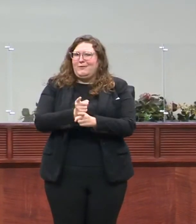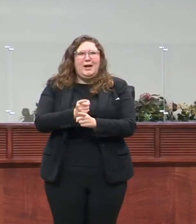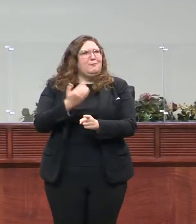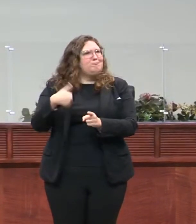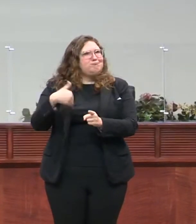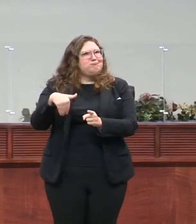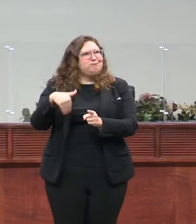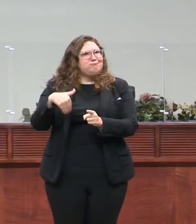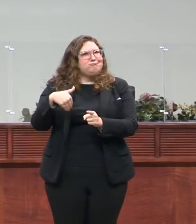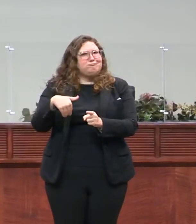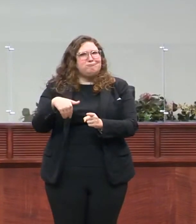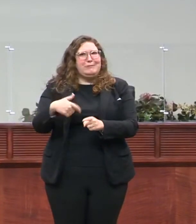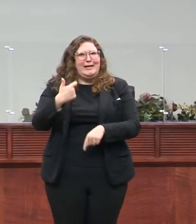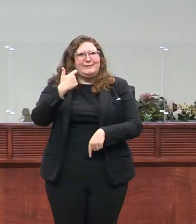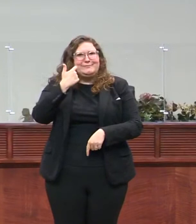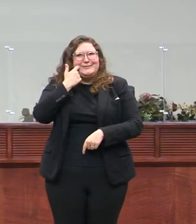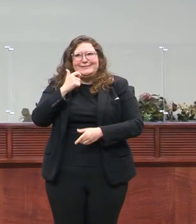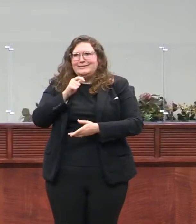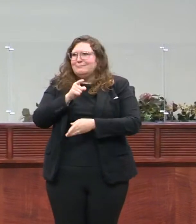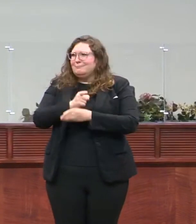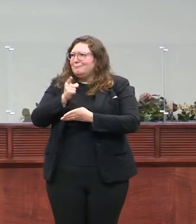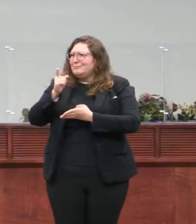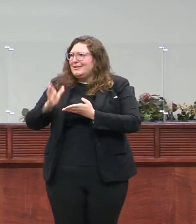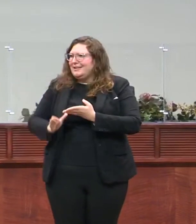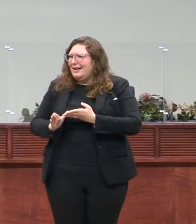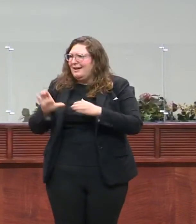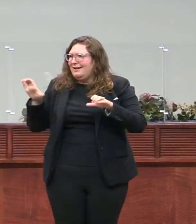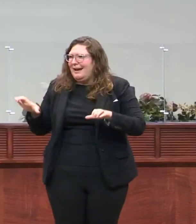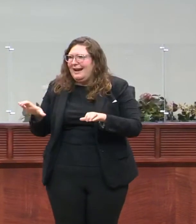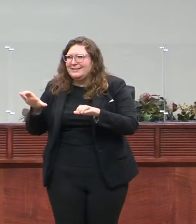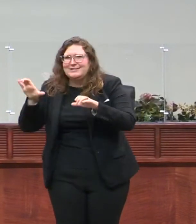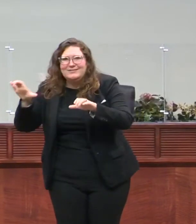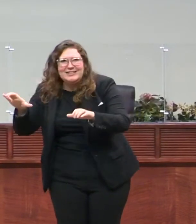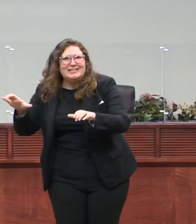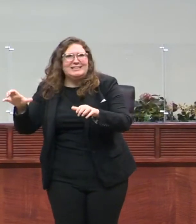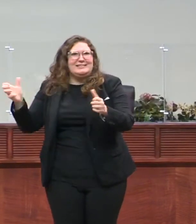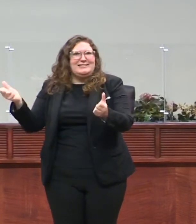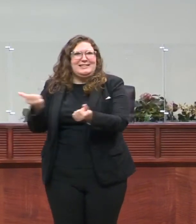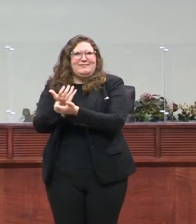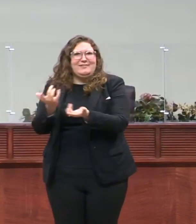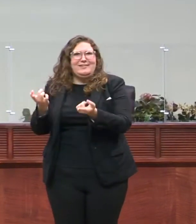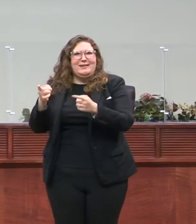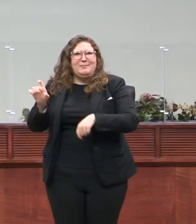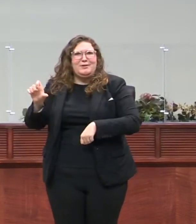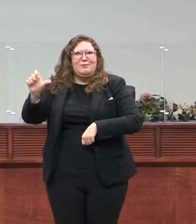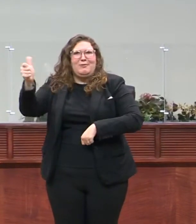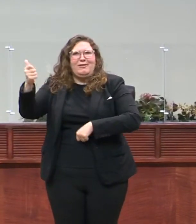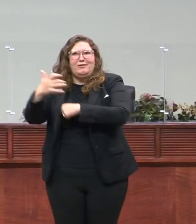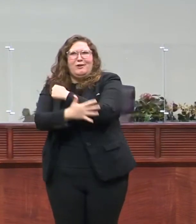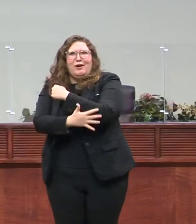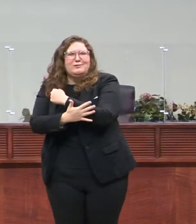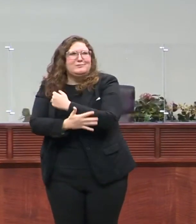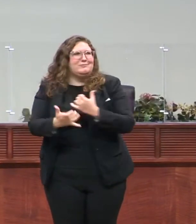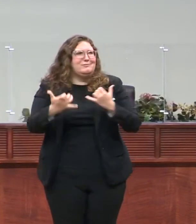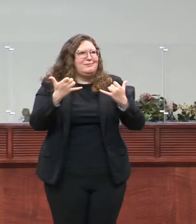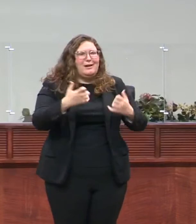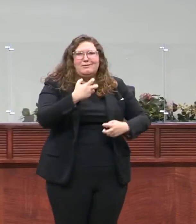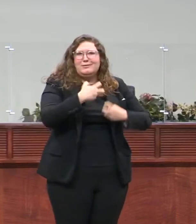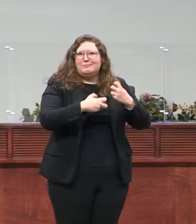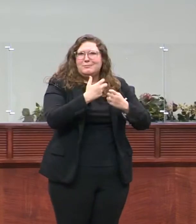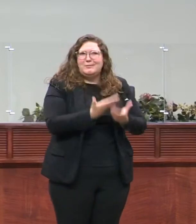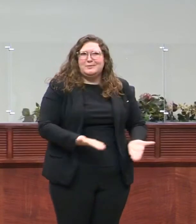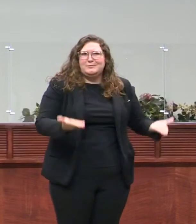this weekend's activities in Afghanistan and now with the issues that our nation is facing